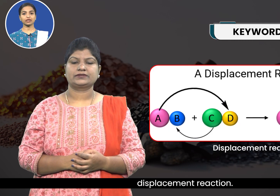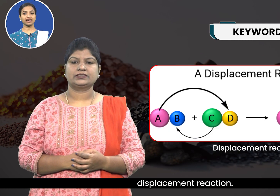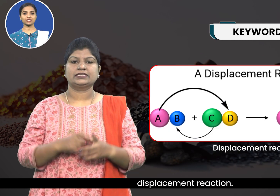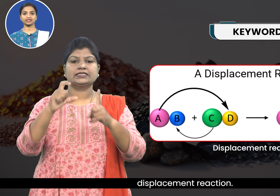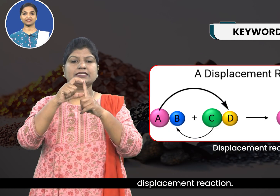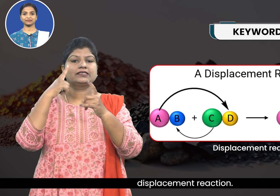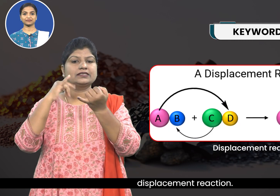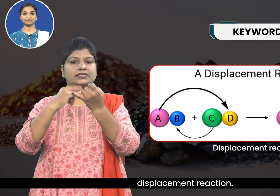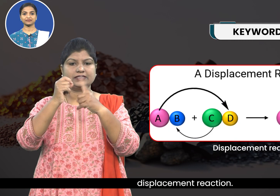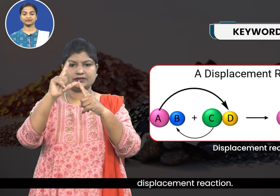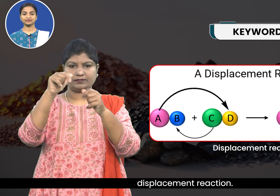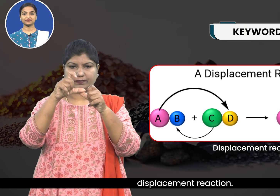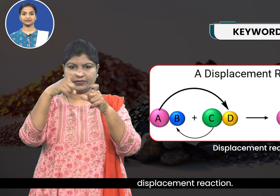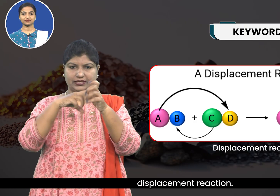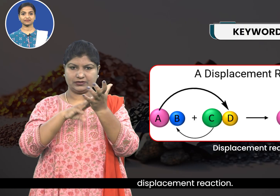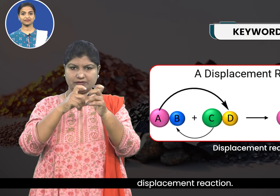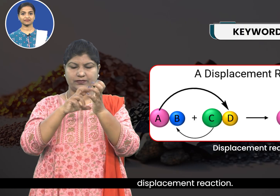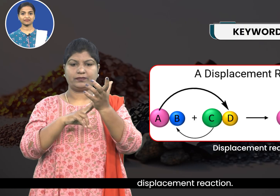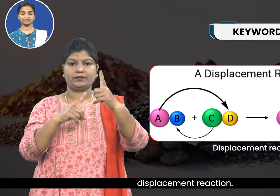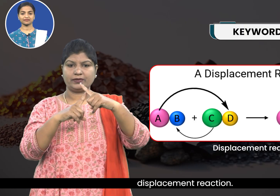displacement reaction.